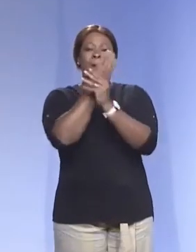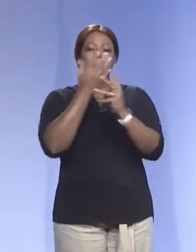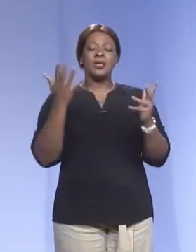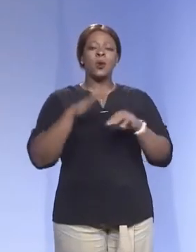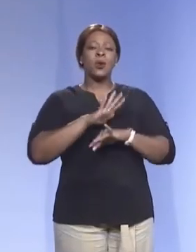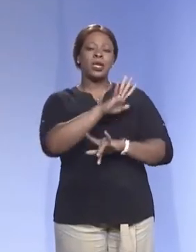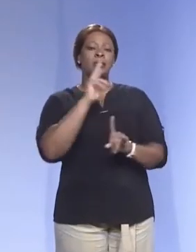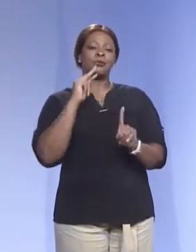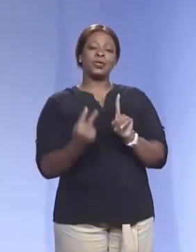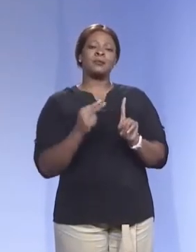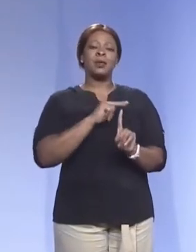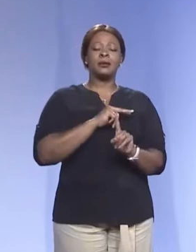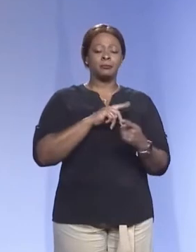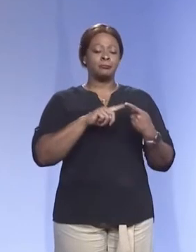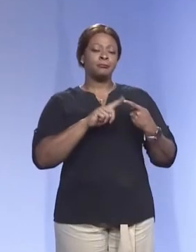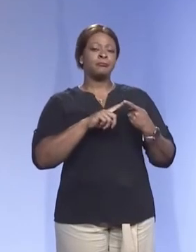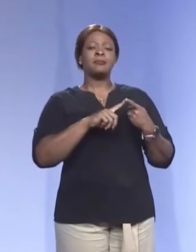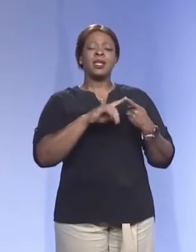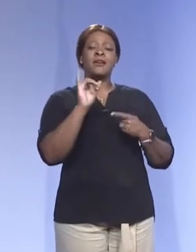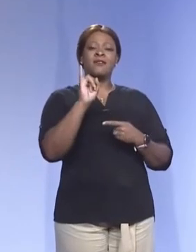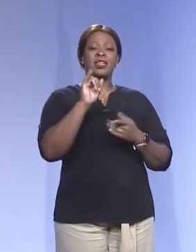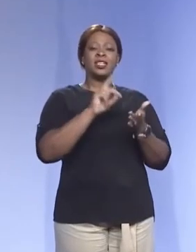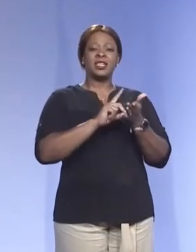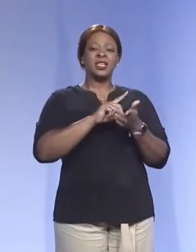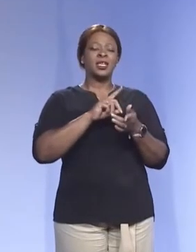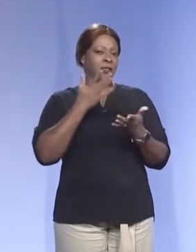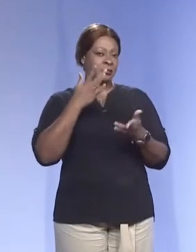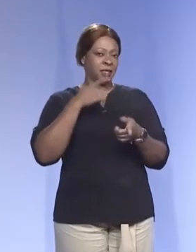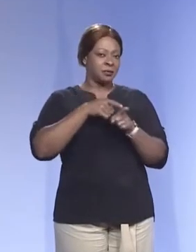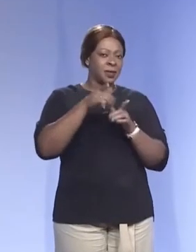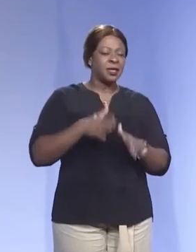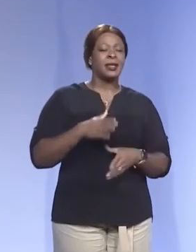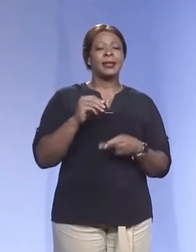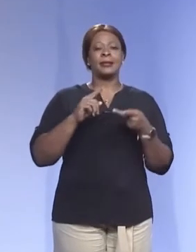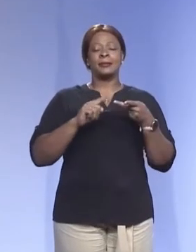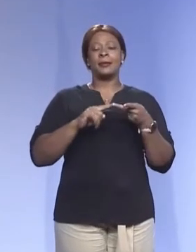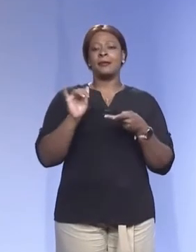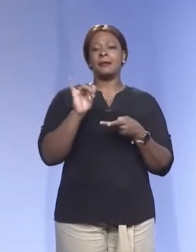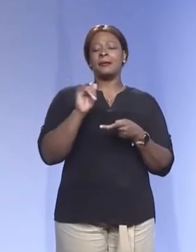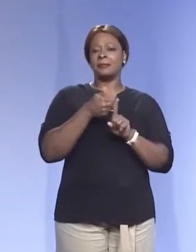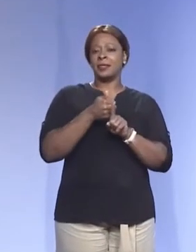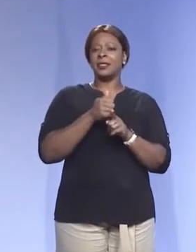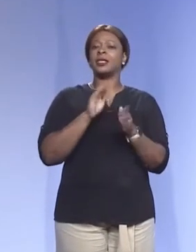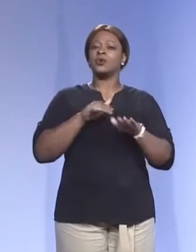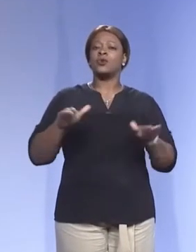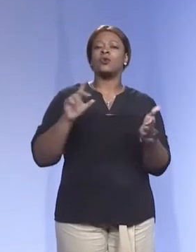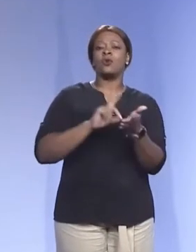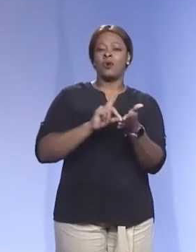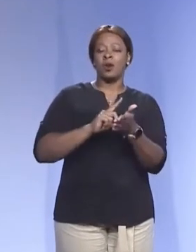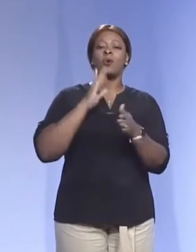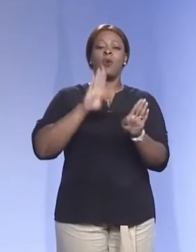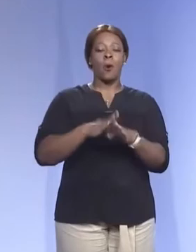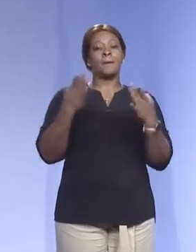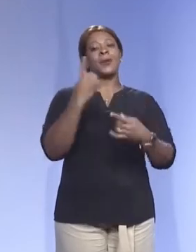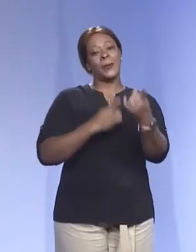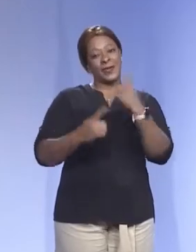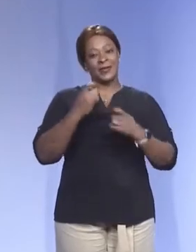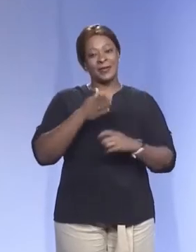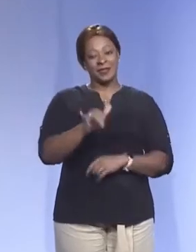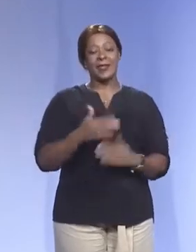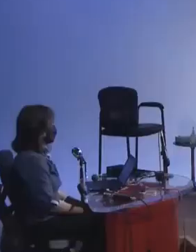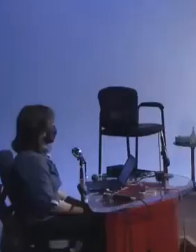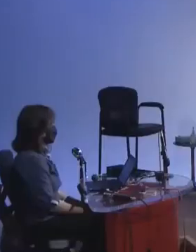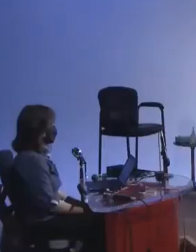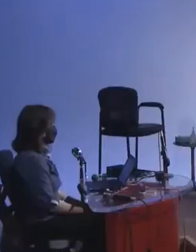his perspective, one as an infectious disease specialist and also as a pediatrician, and then we'll open it up to questions. Thank